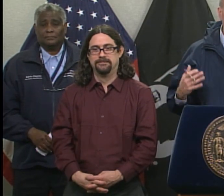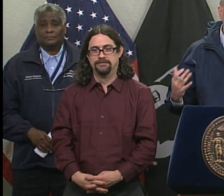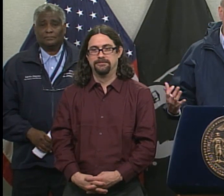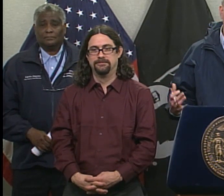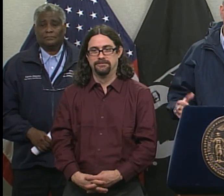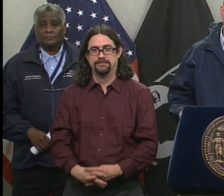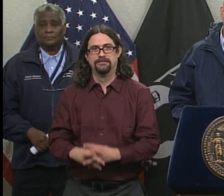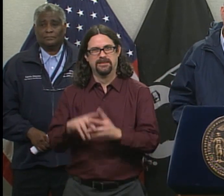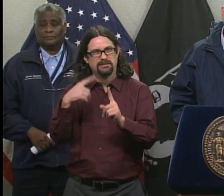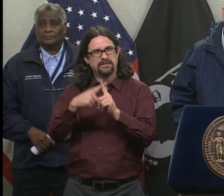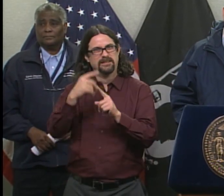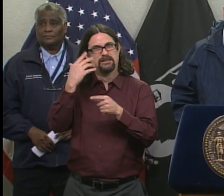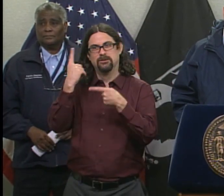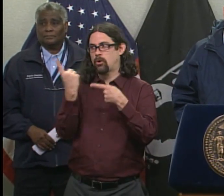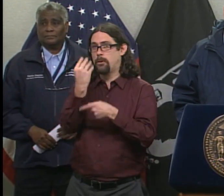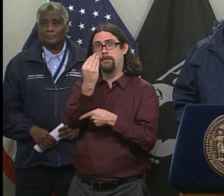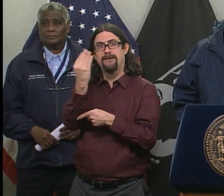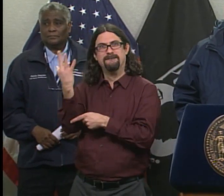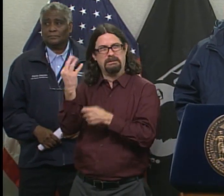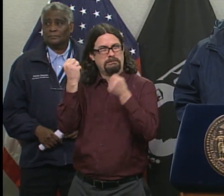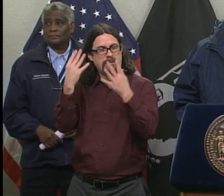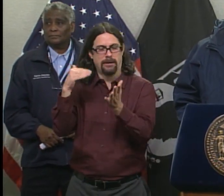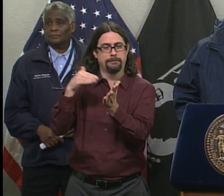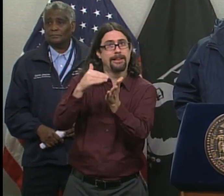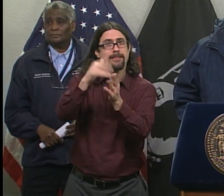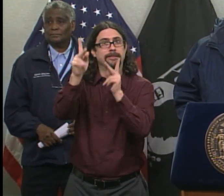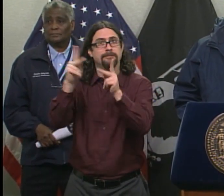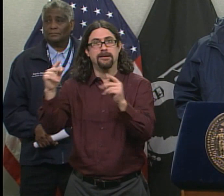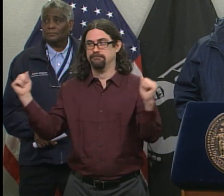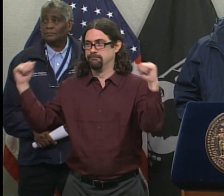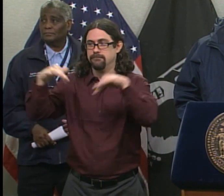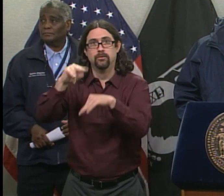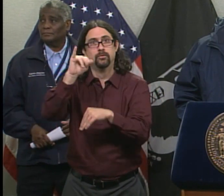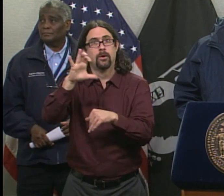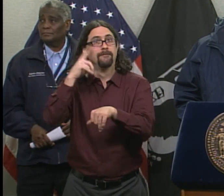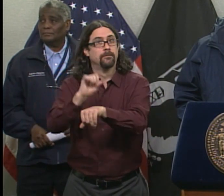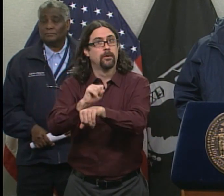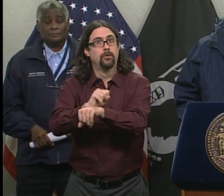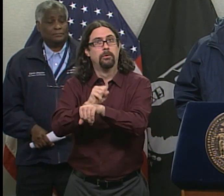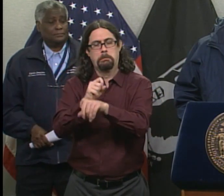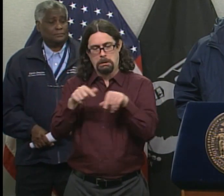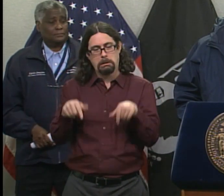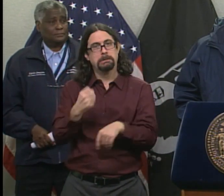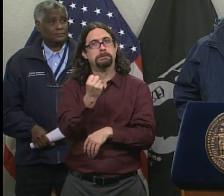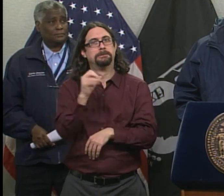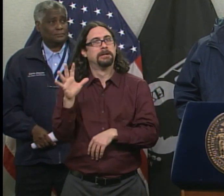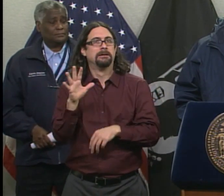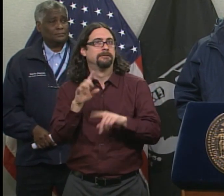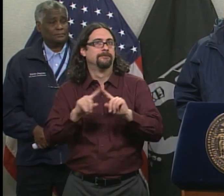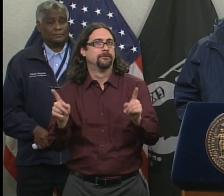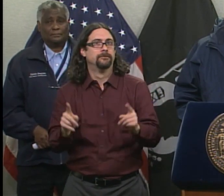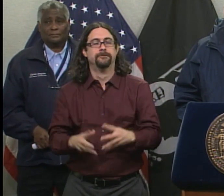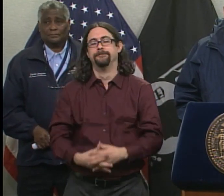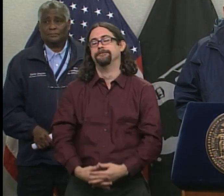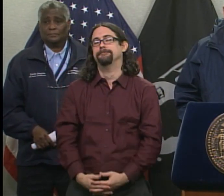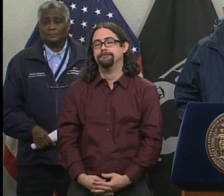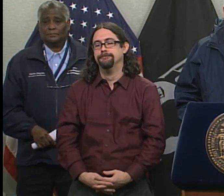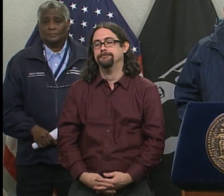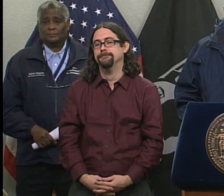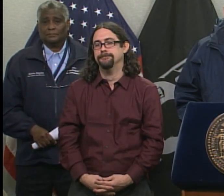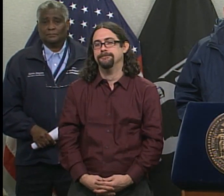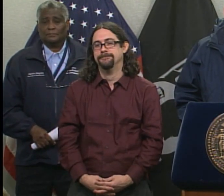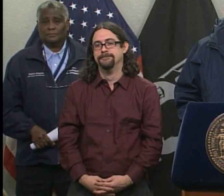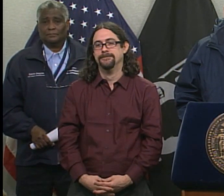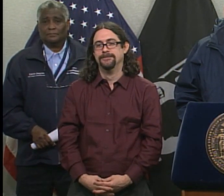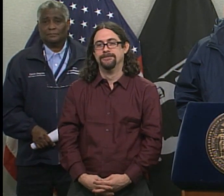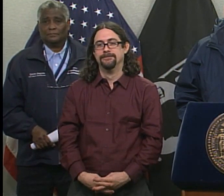timing, despite the huge number, the huge amount of snow. Because people are heeding the warnings and because sanitation department did such a great